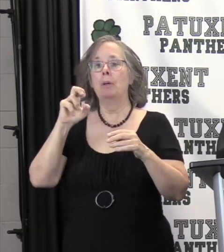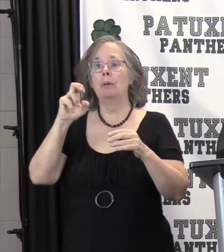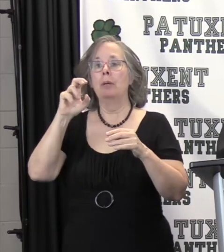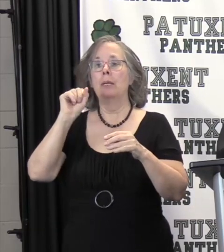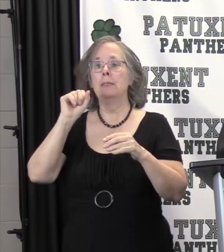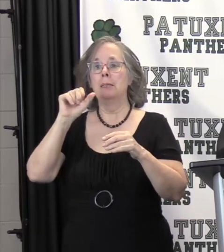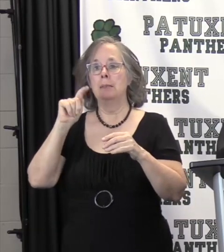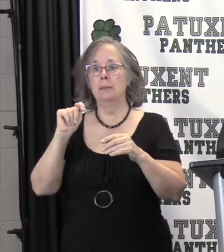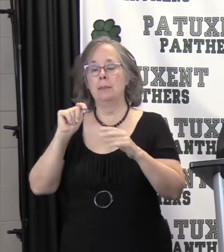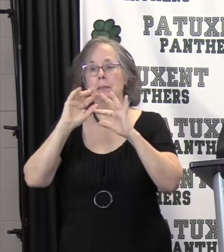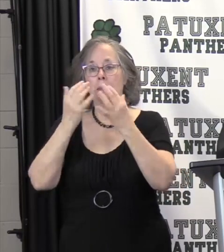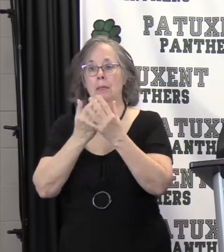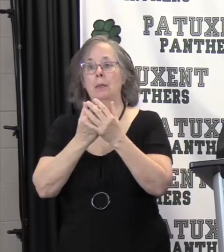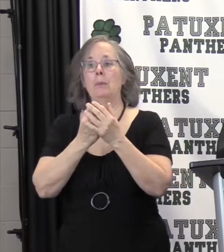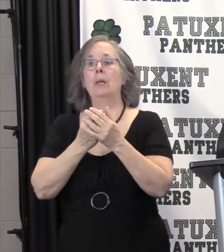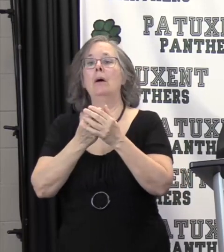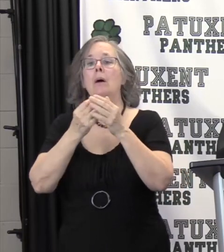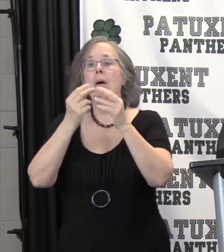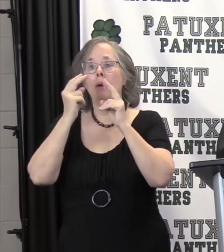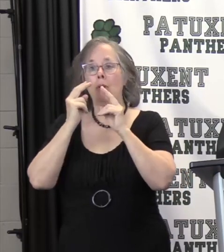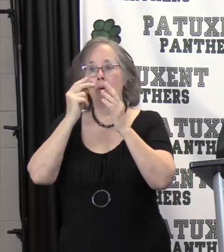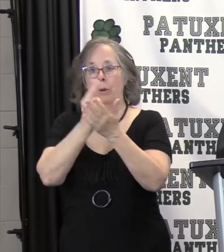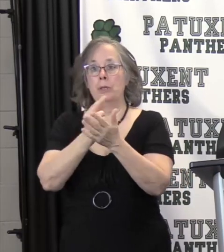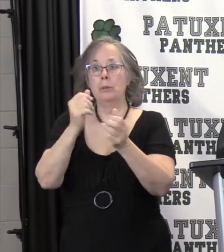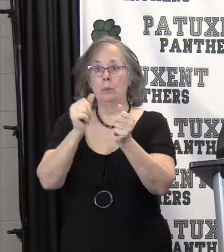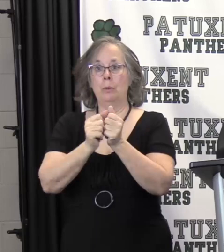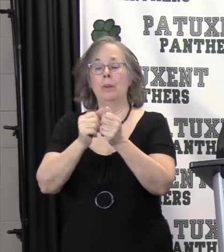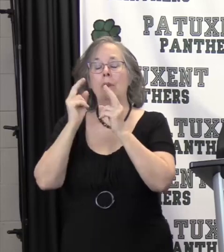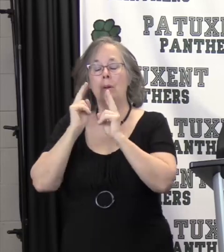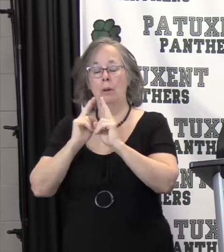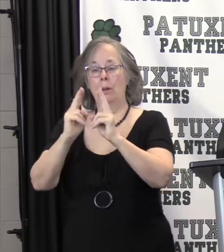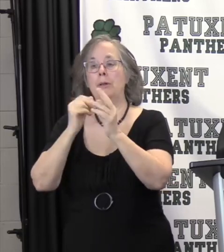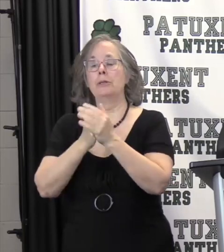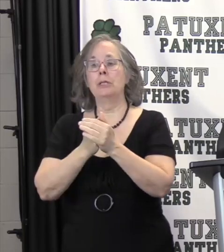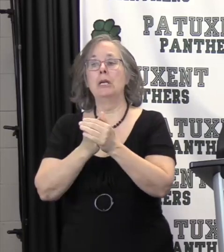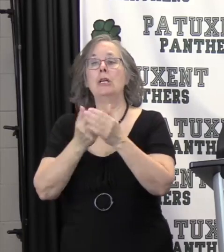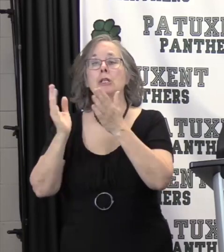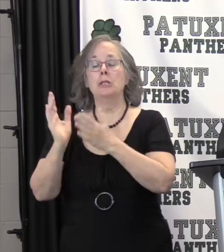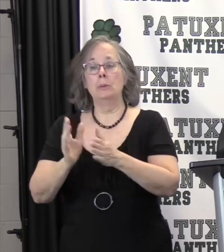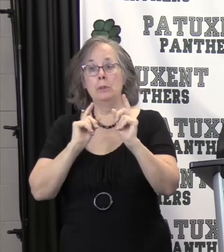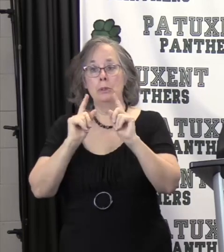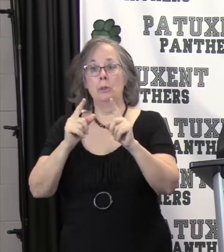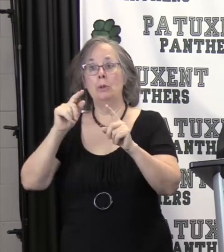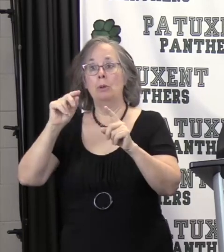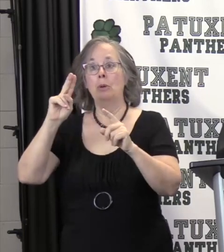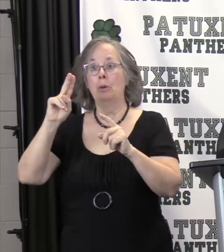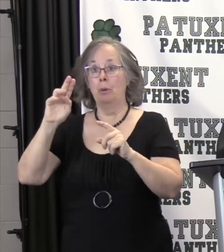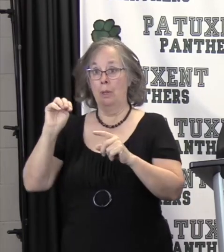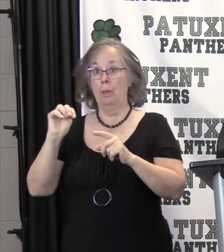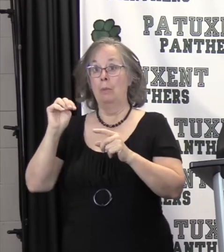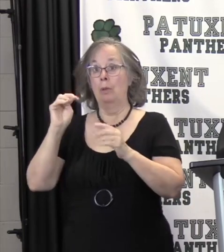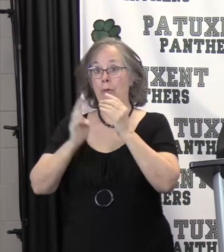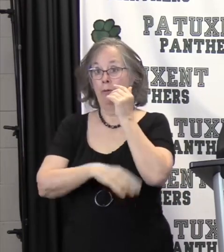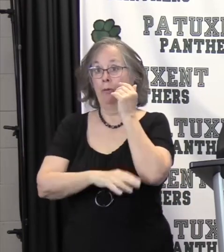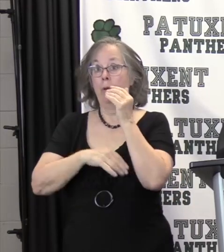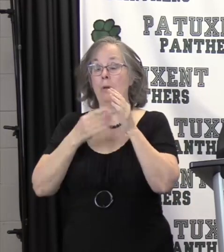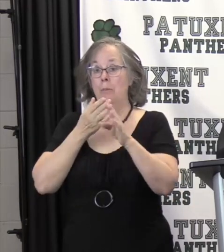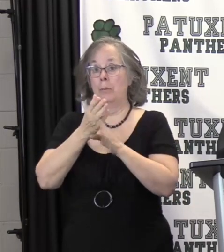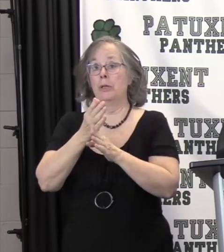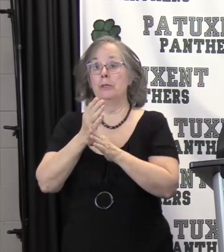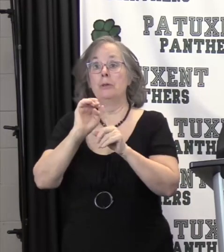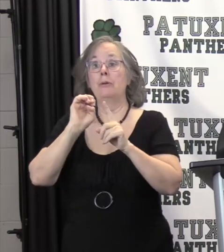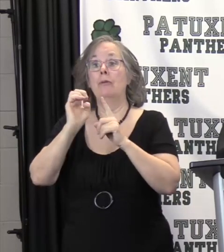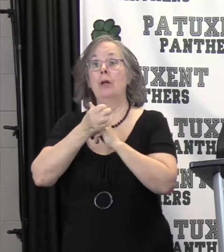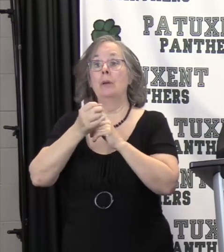with Distinction, and a graduate with distinction. Kate plans to attend the University of Maryland in the fall, majoring in